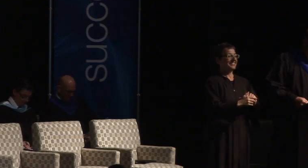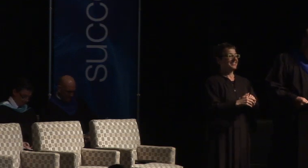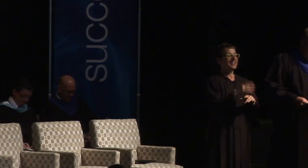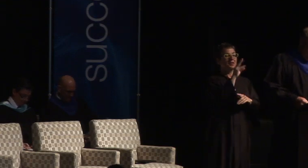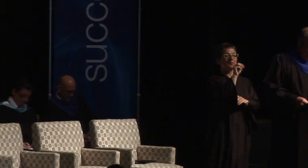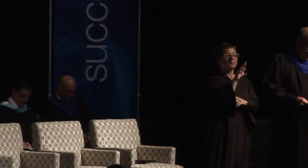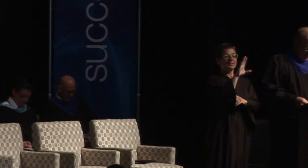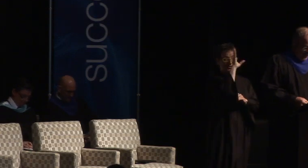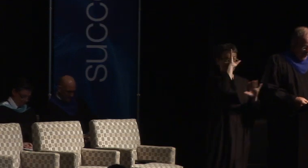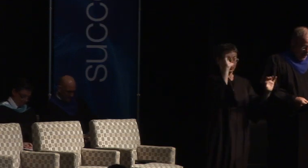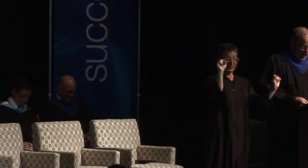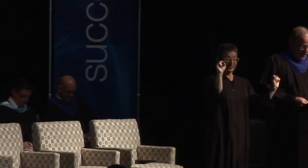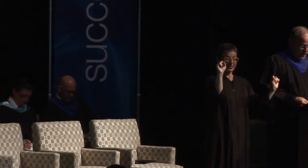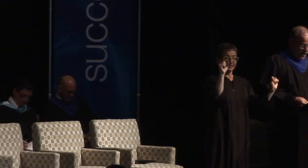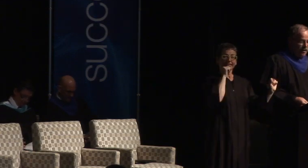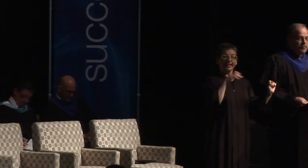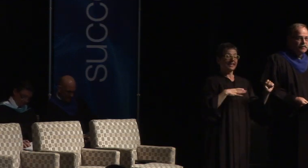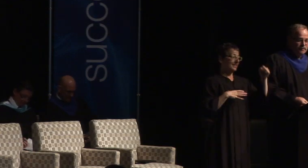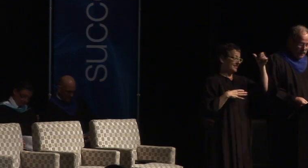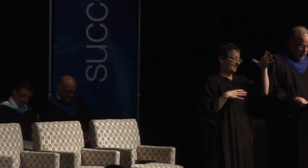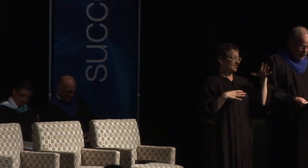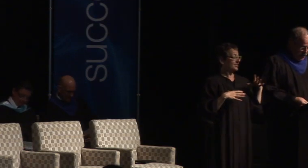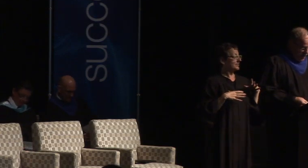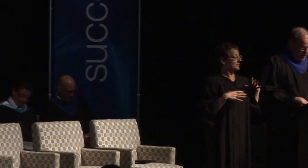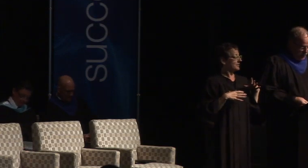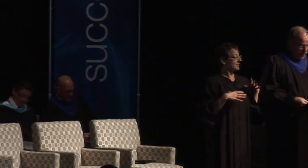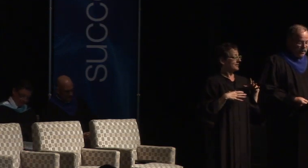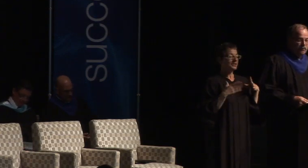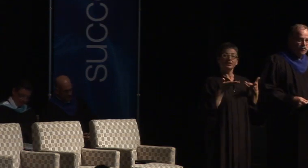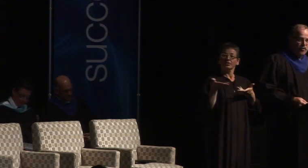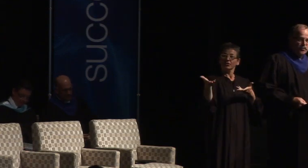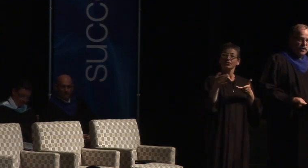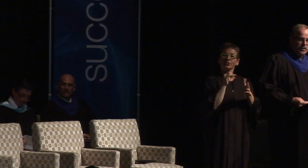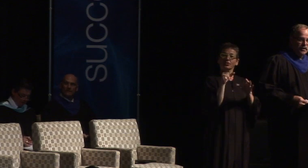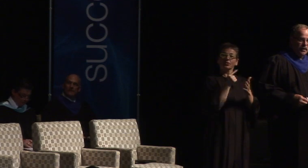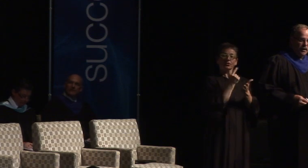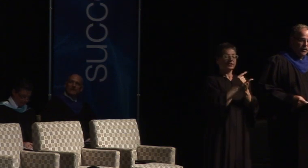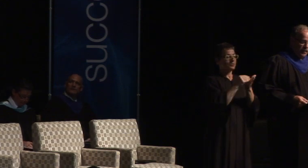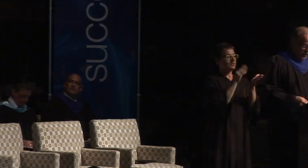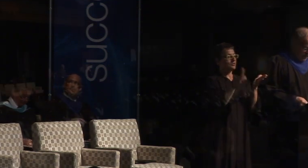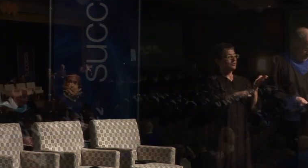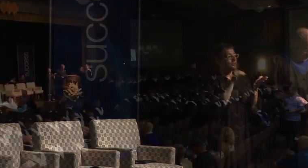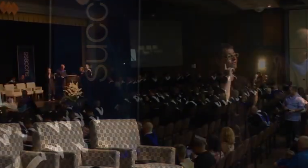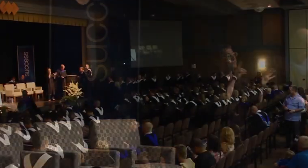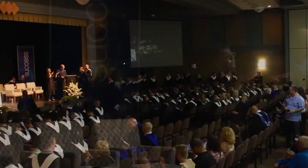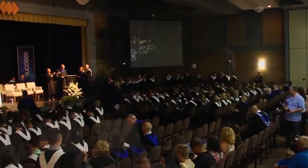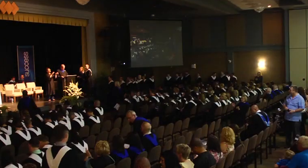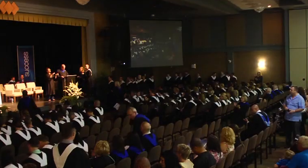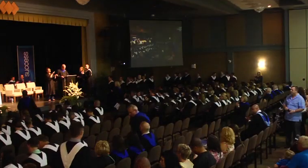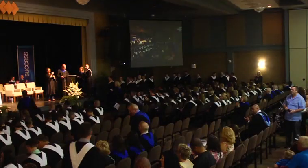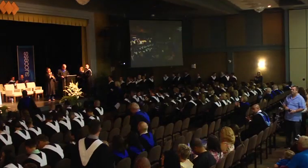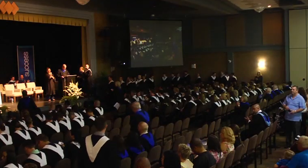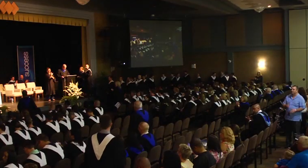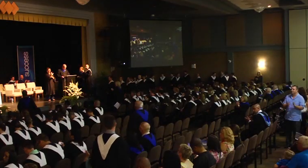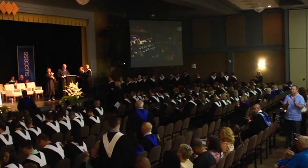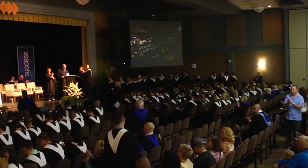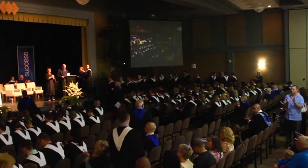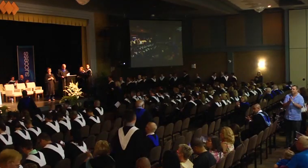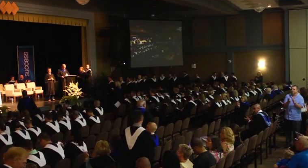Mr. President, ladies and gentlemen, the graduates in refrigeration and air conditioning.